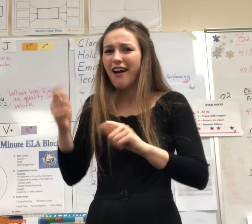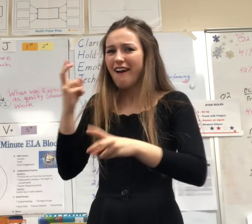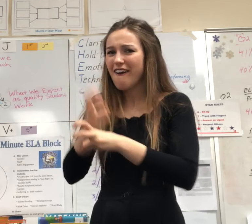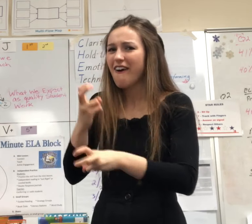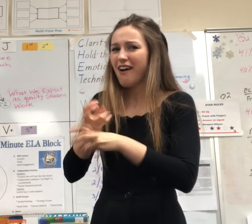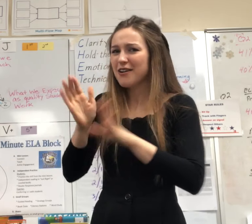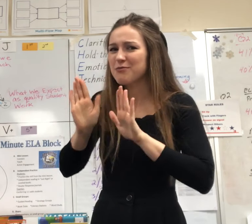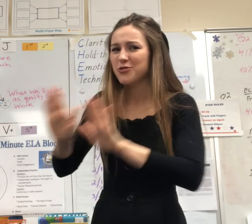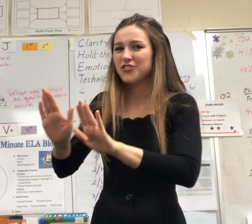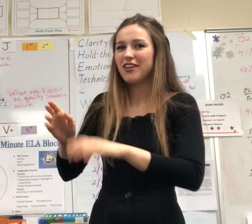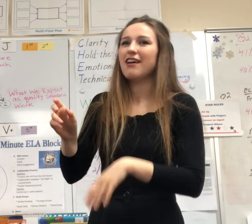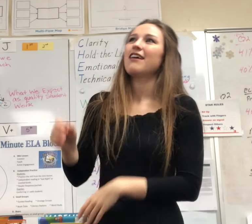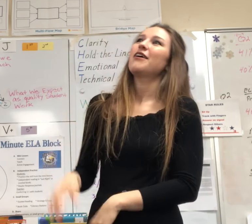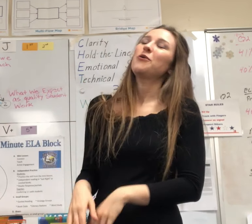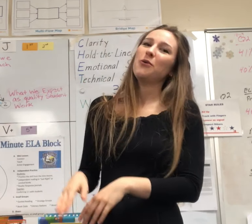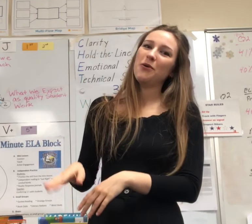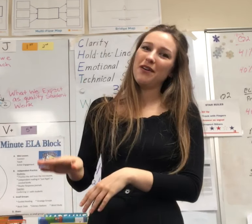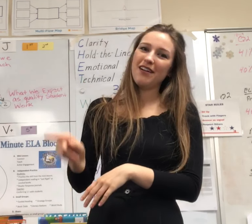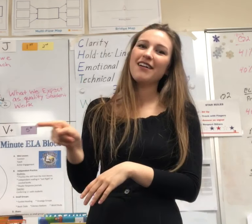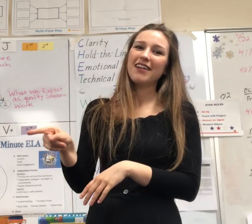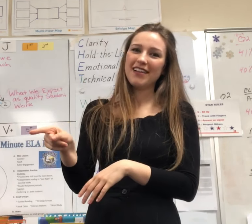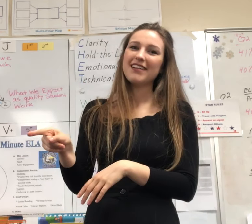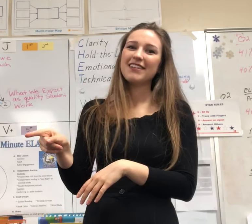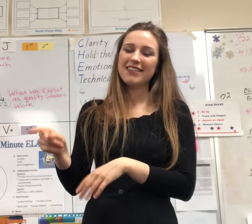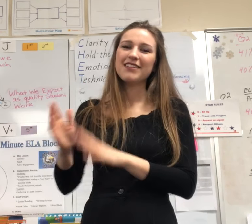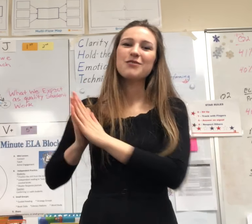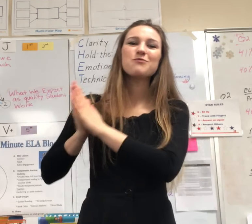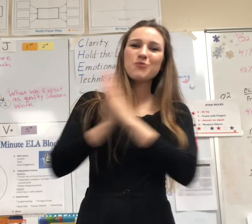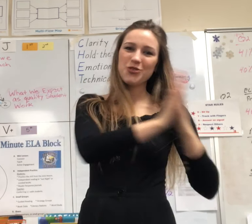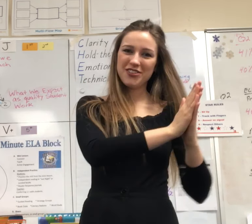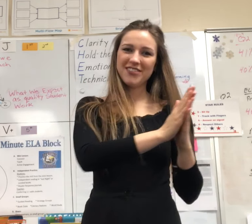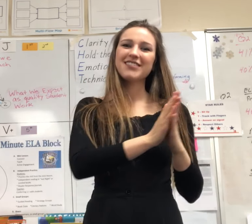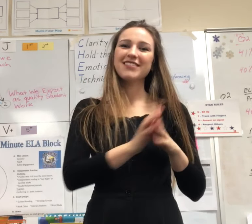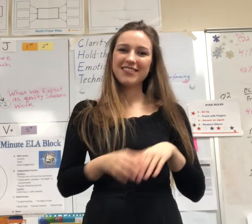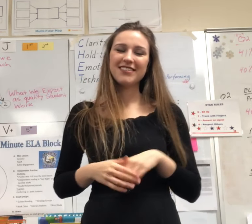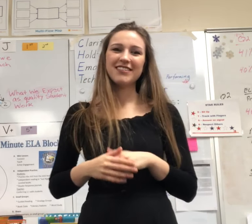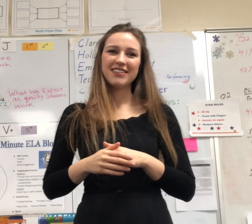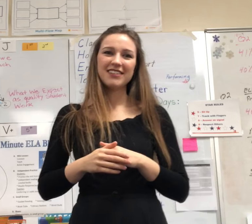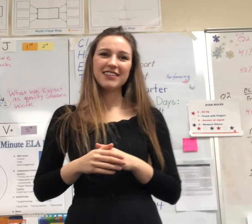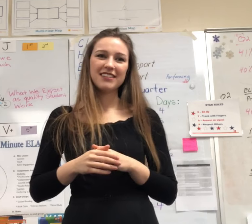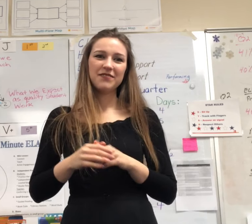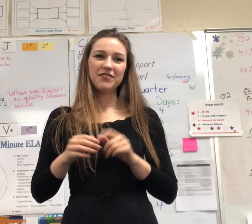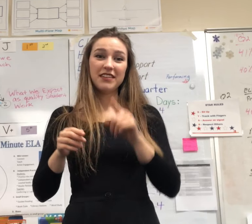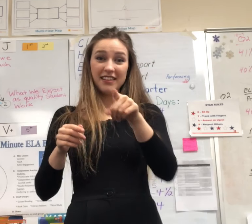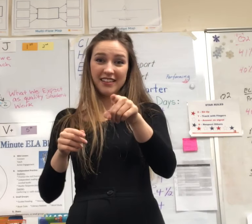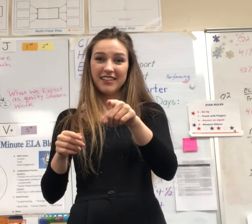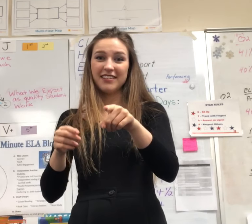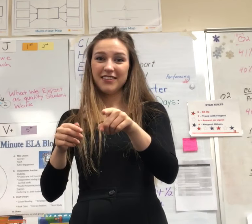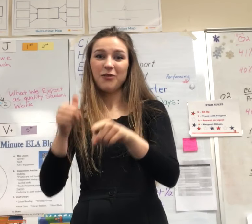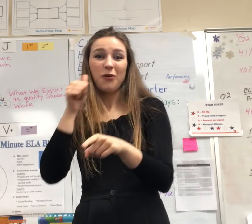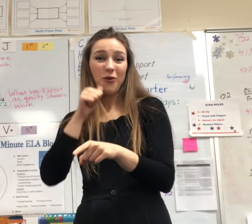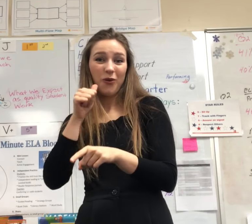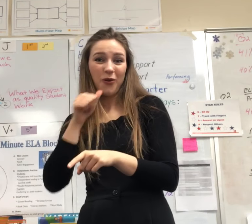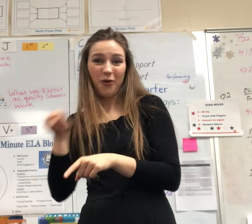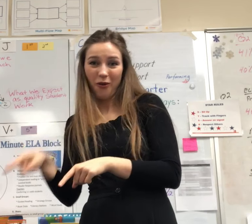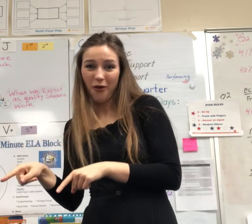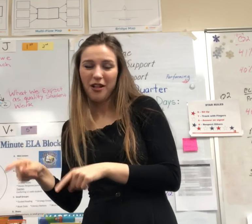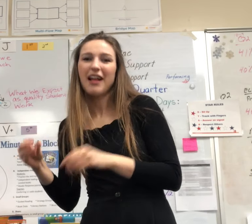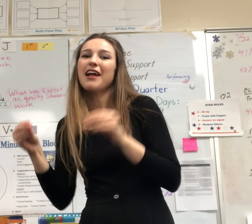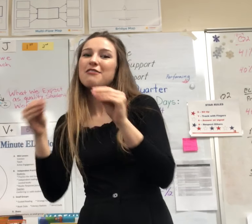far, okay. Now, the balance was unequal. She had more force on my arm. That unequal force forced